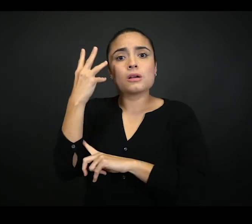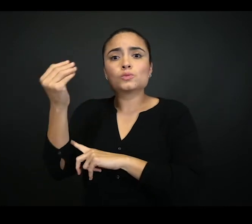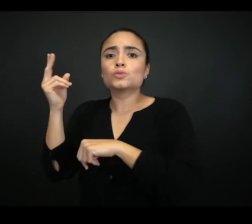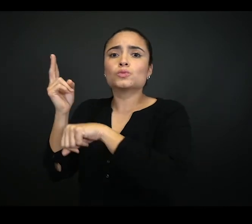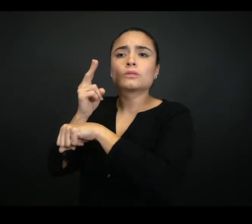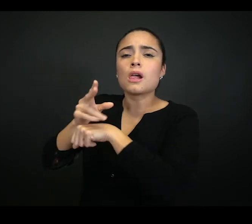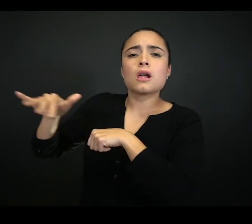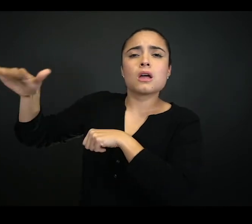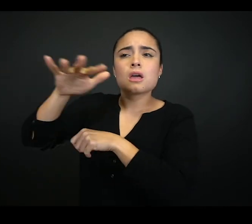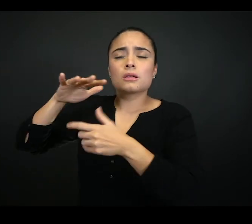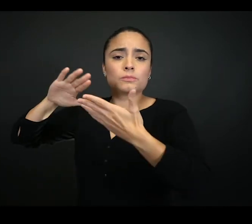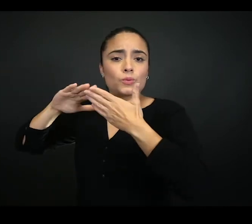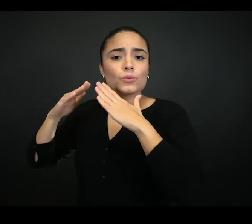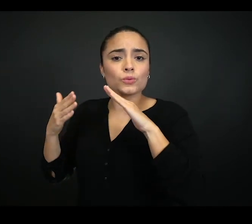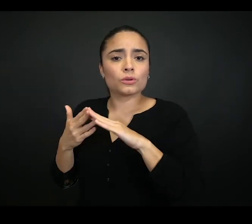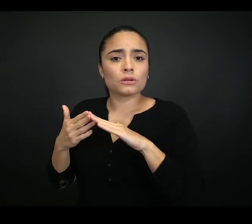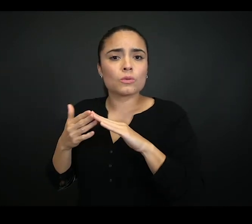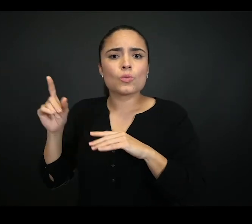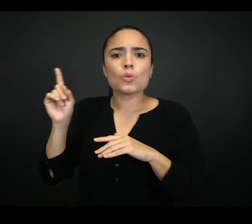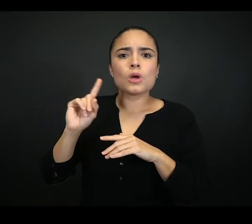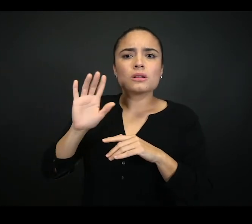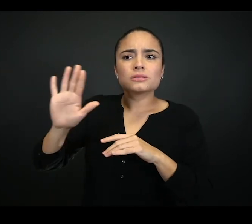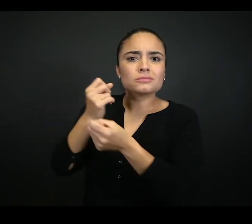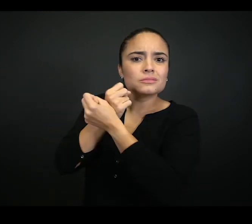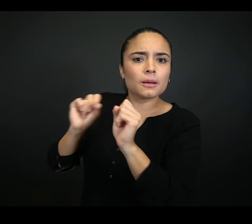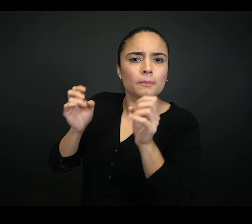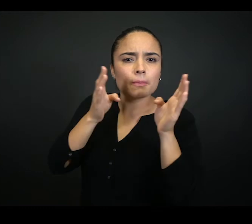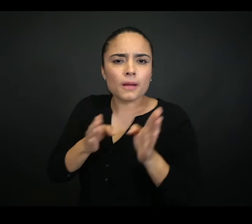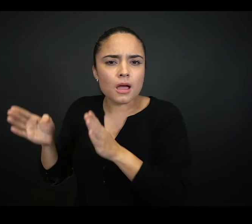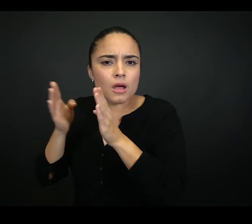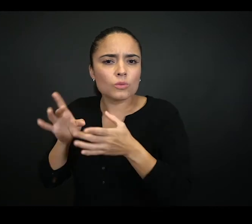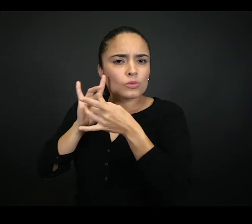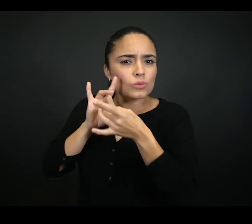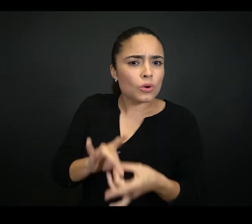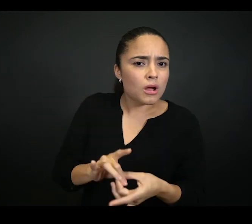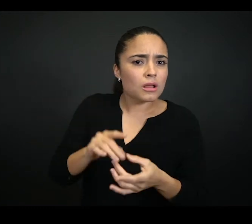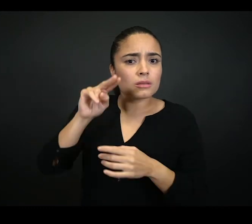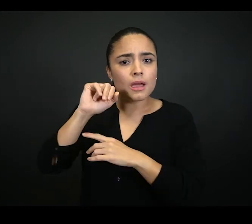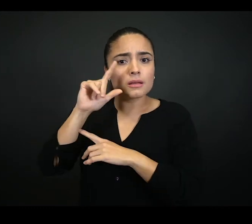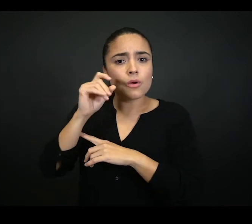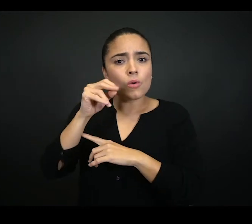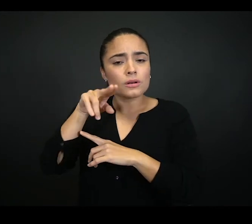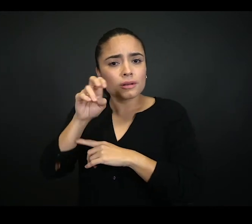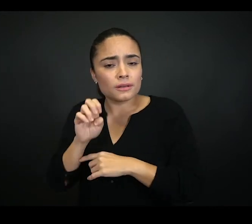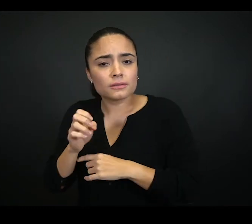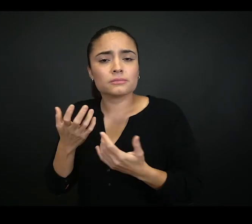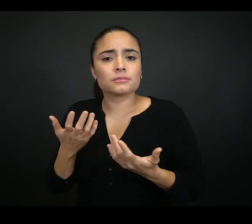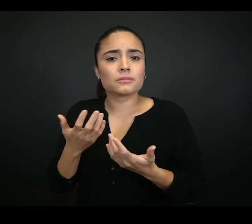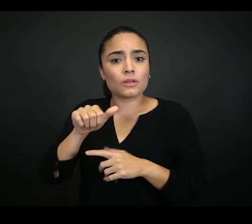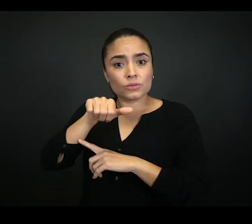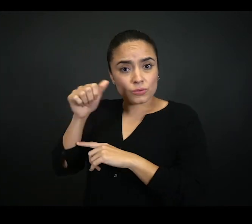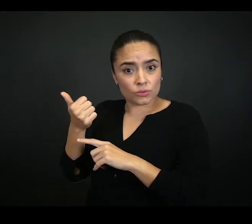Do you have a buddy who can watch for you, give naloxone? So really looking at those 12 hours when we're